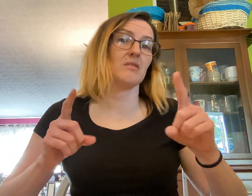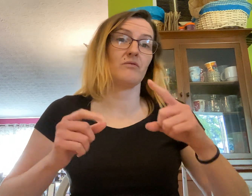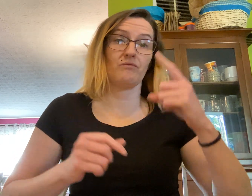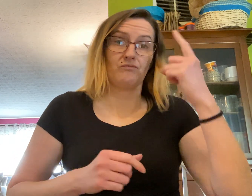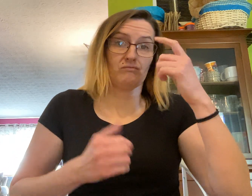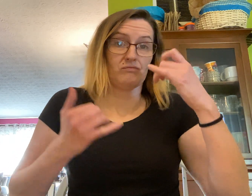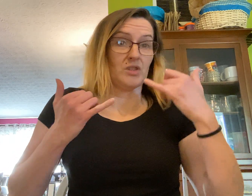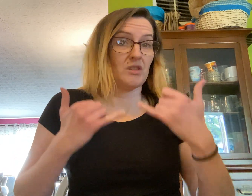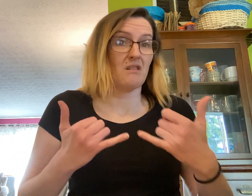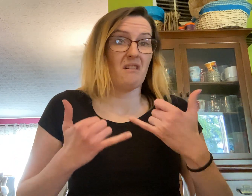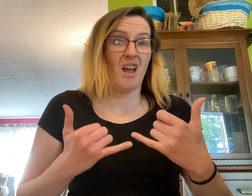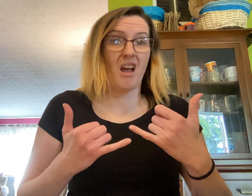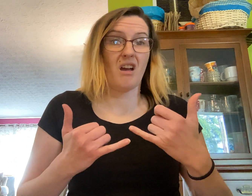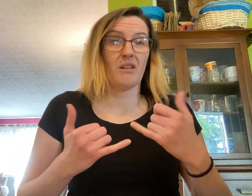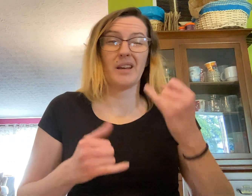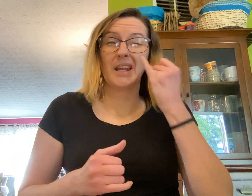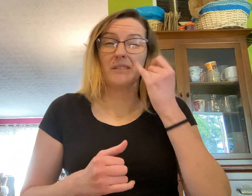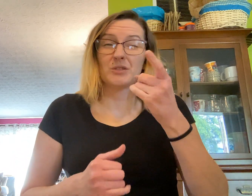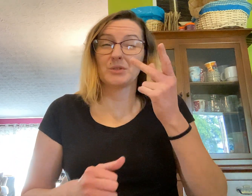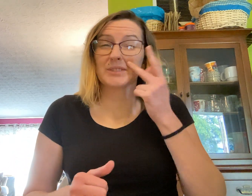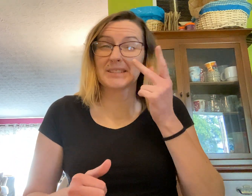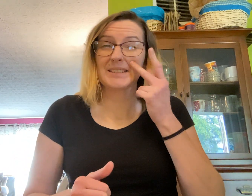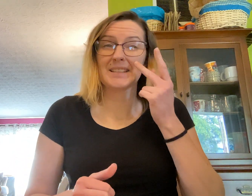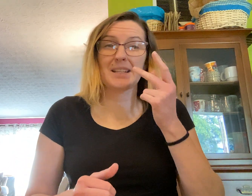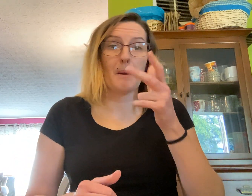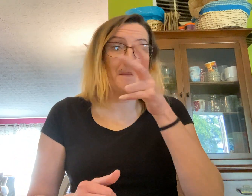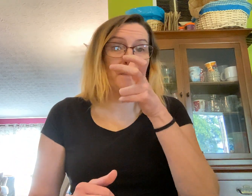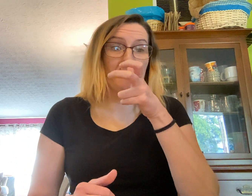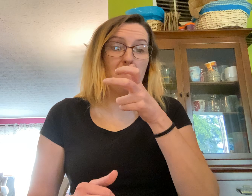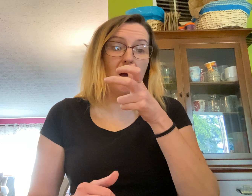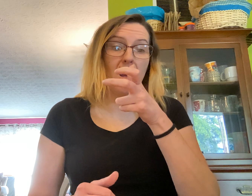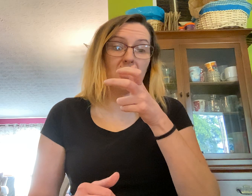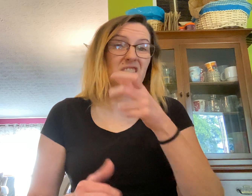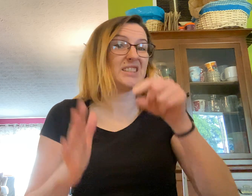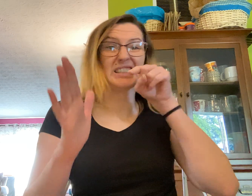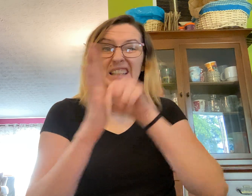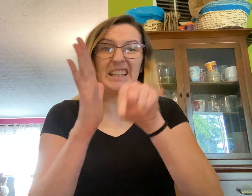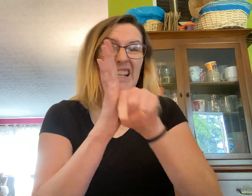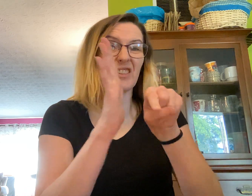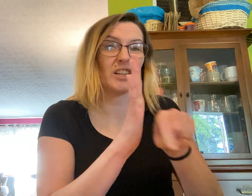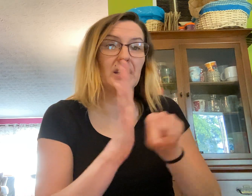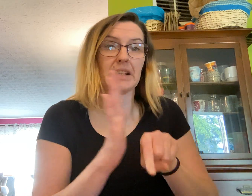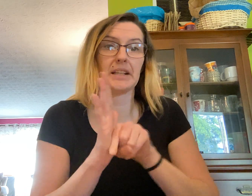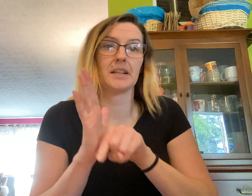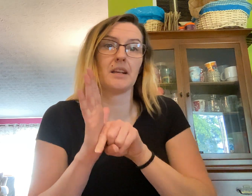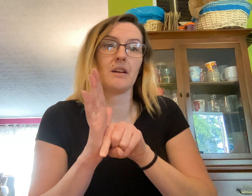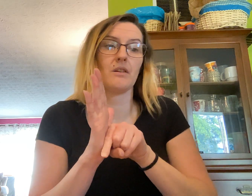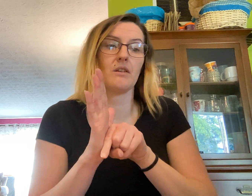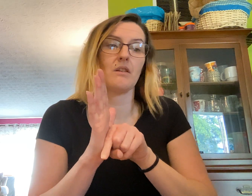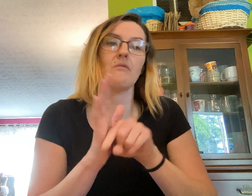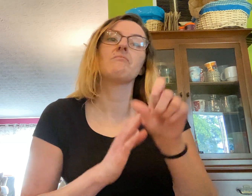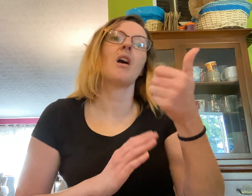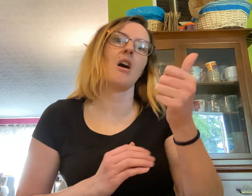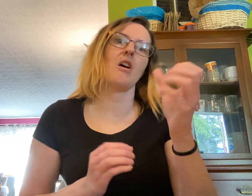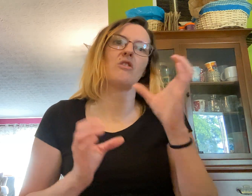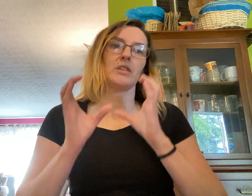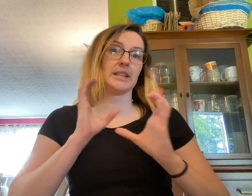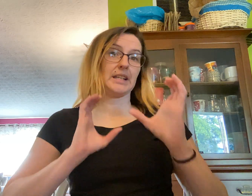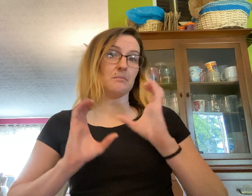them. Don't resort to harsher methods like homemade pesticides or fire. And when traveling, make sure